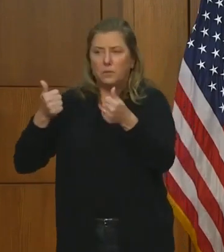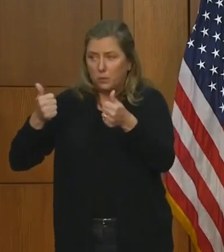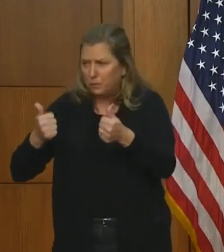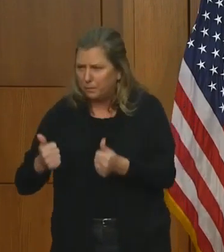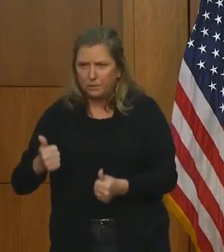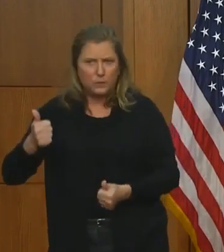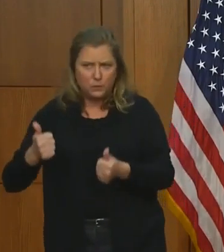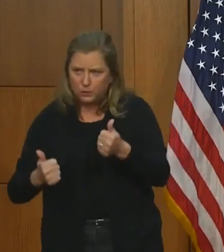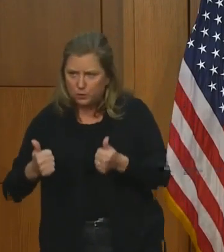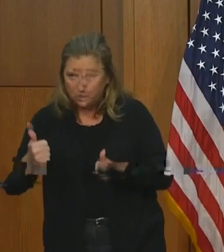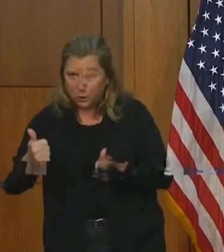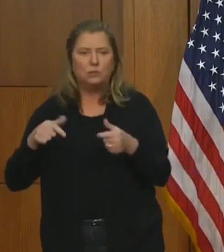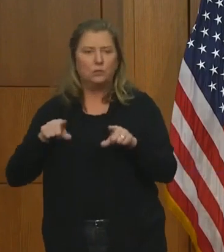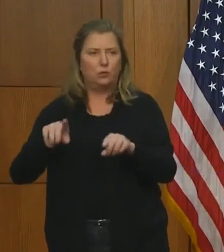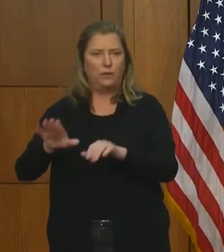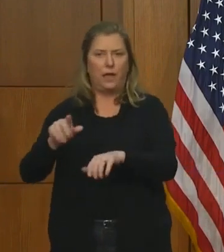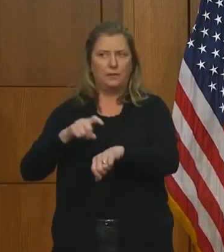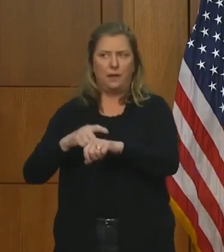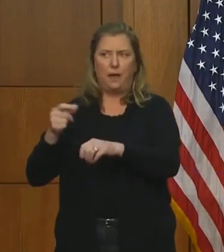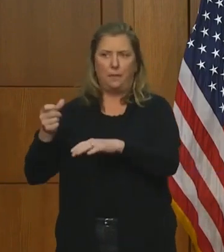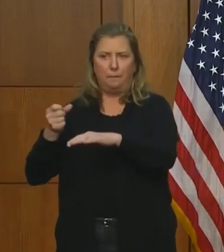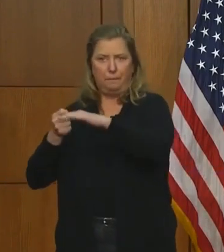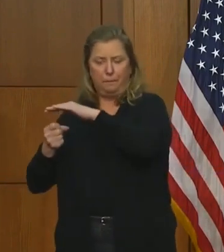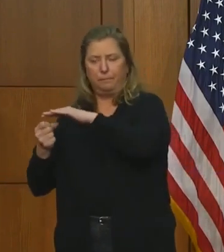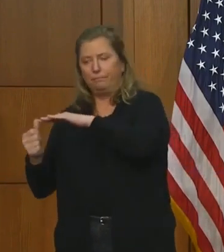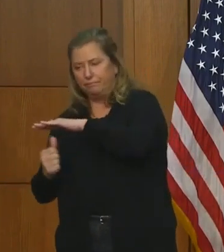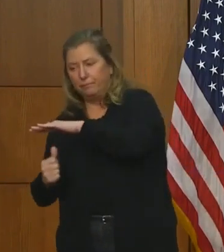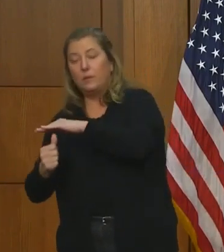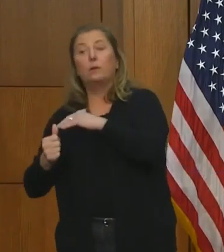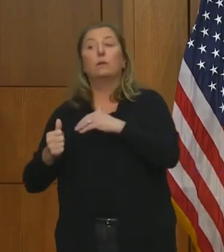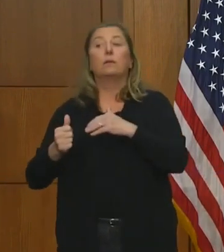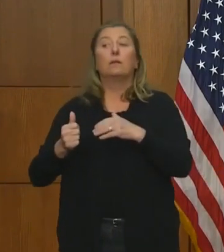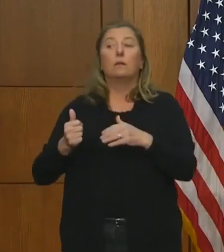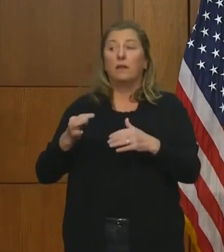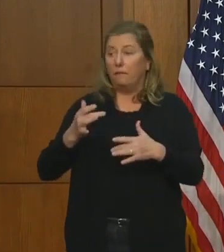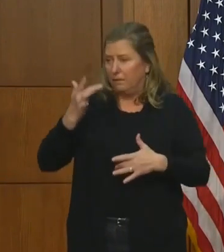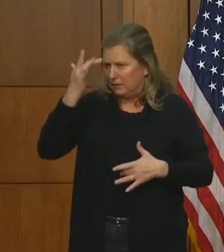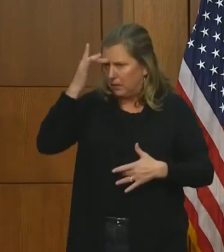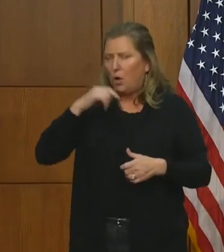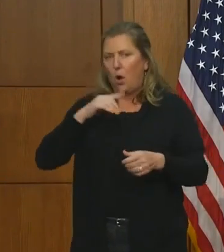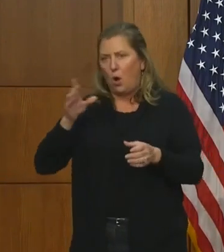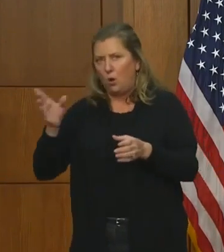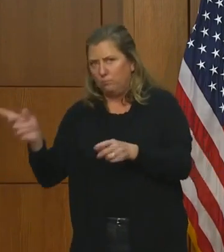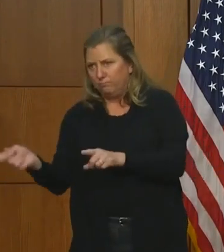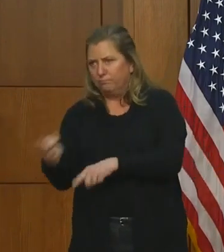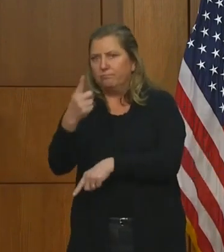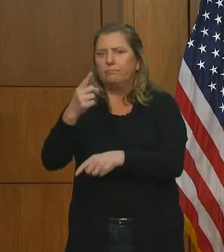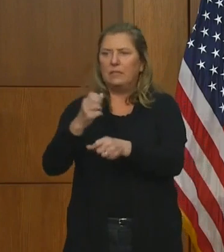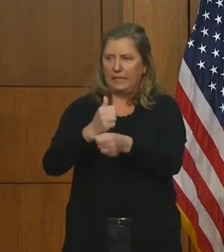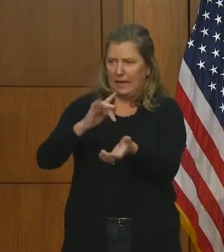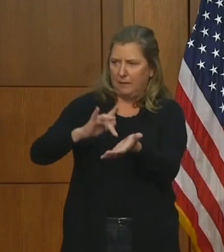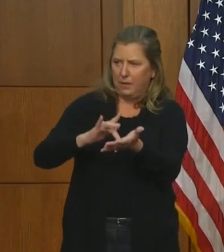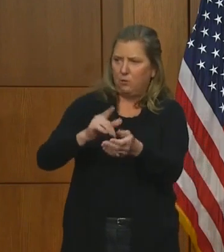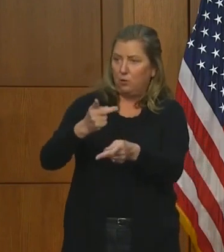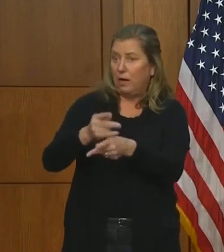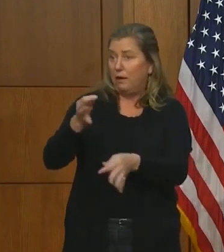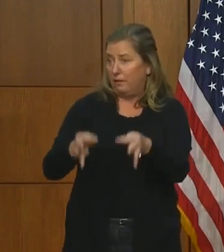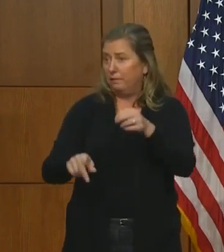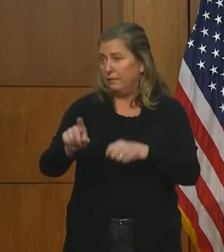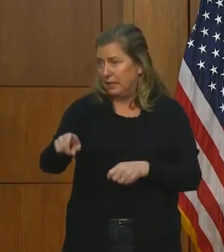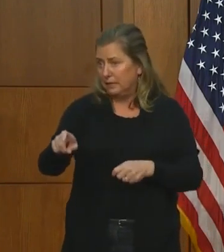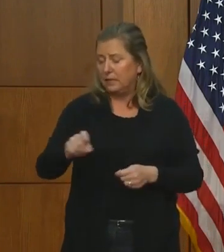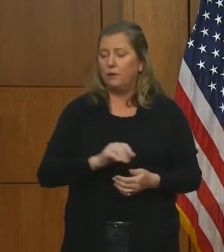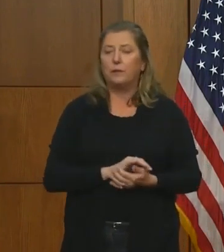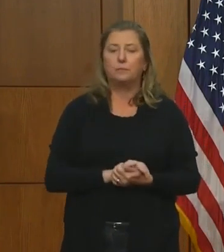which they're under quarantine and direct them to medical care if that becomes necessary. While